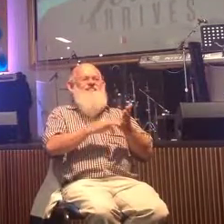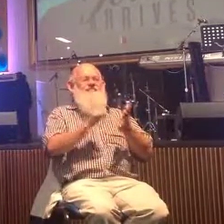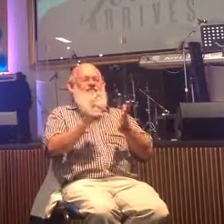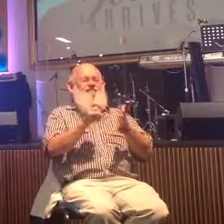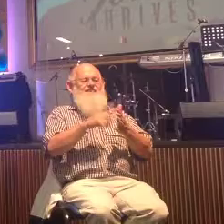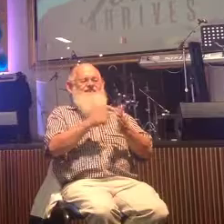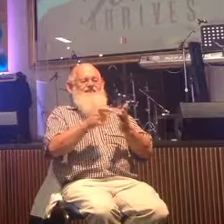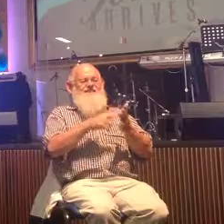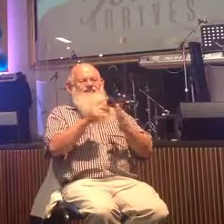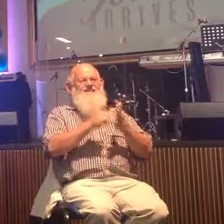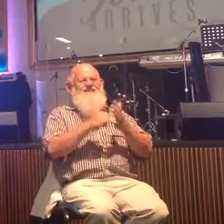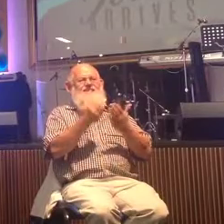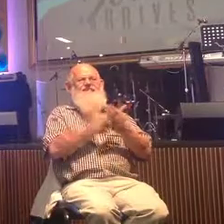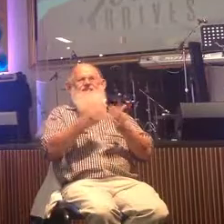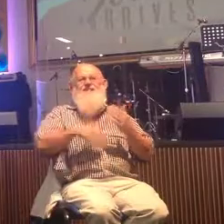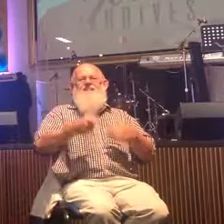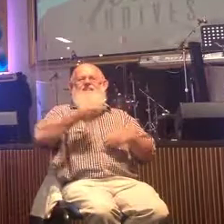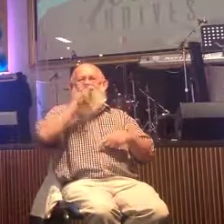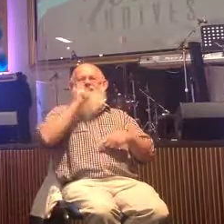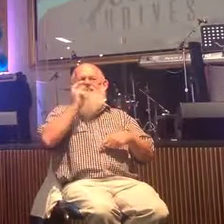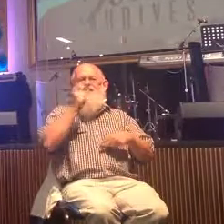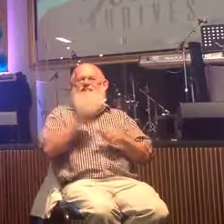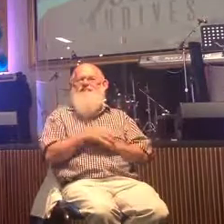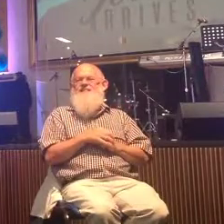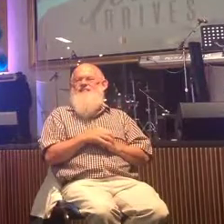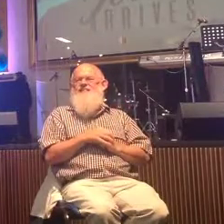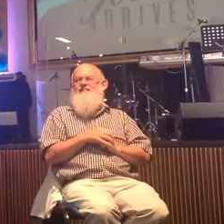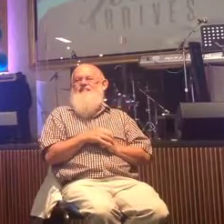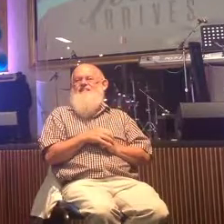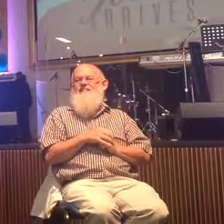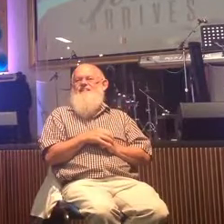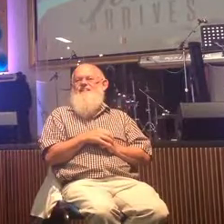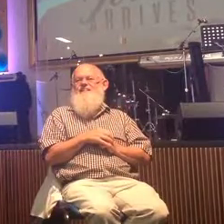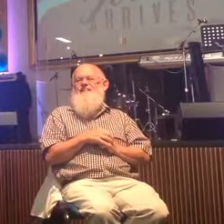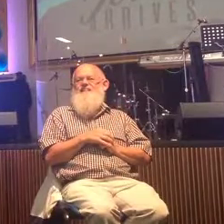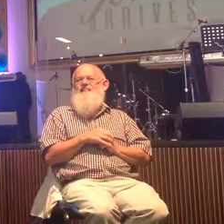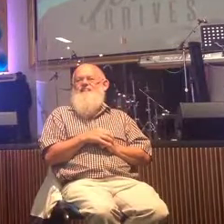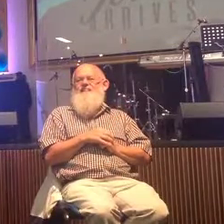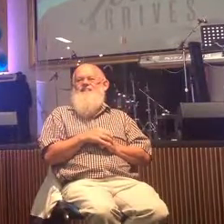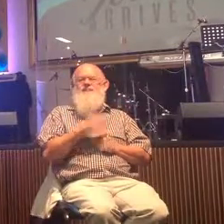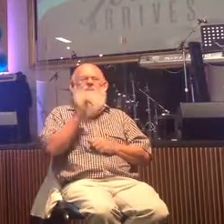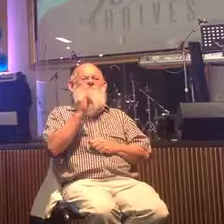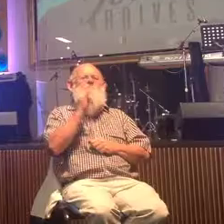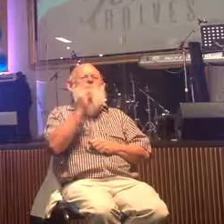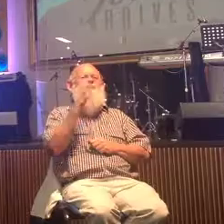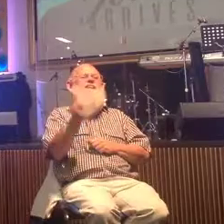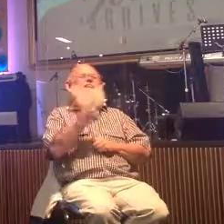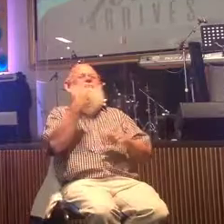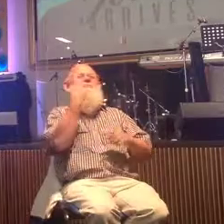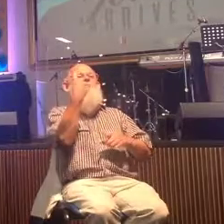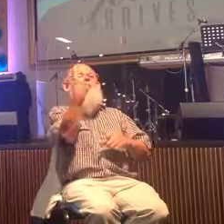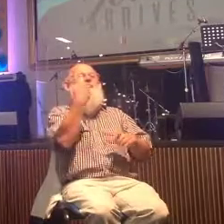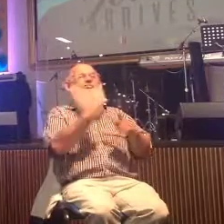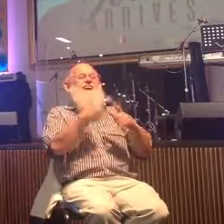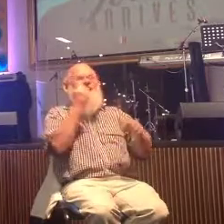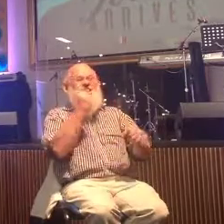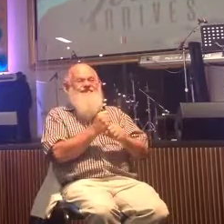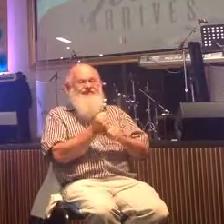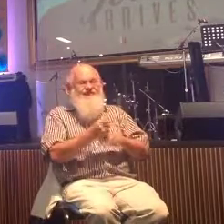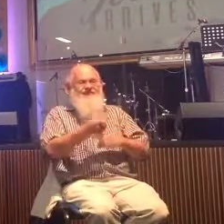that time runs out, you get to keep all that chocolate. So they probably get about a kilo of chocolate each every time he gets called out. So he comes out a couple of times